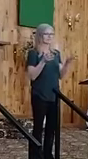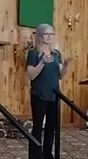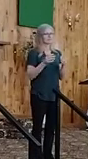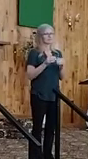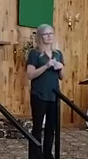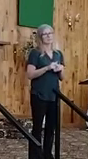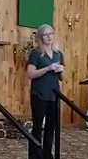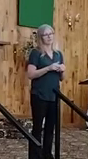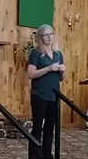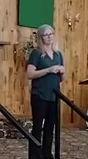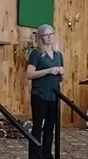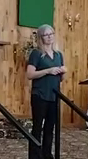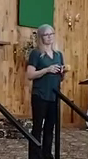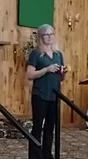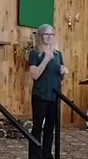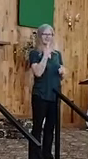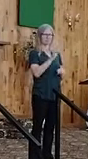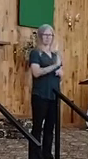Somebody say,